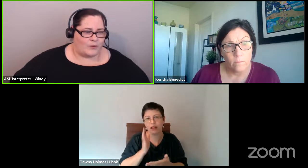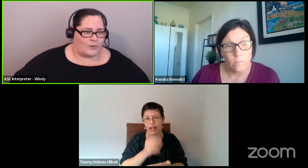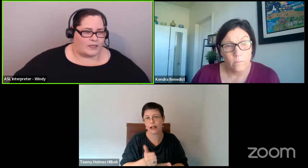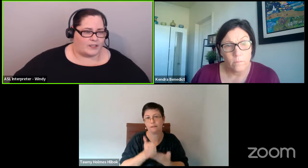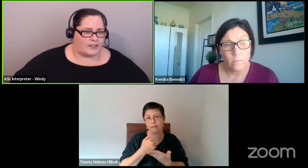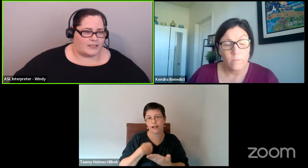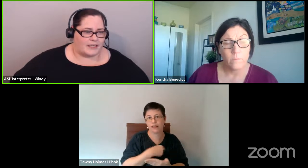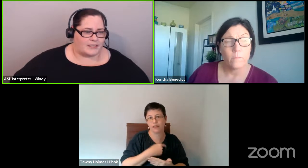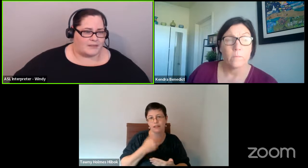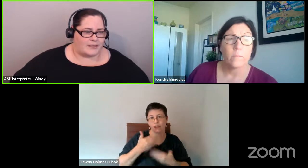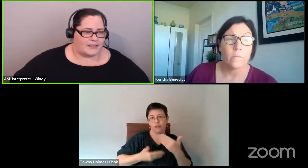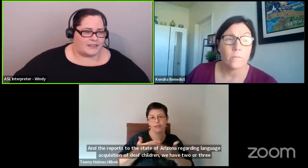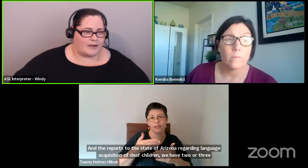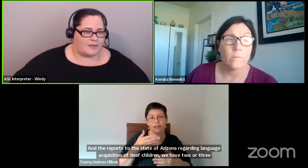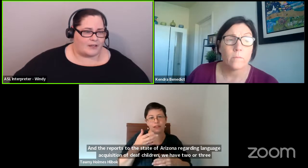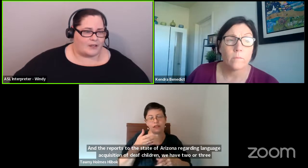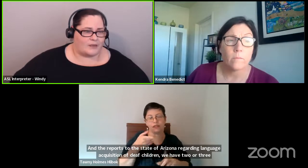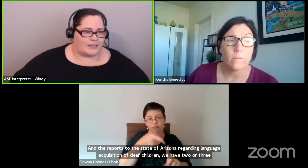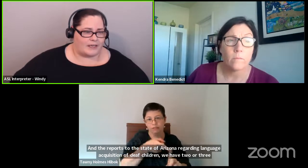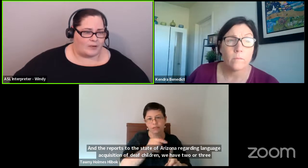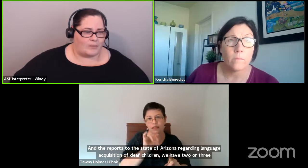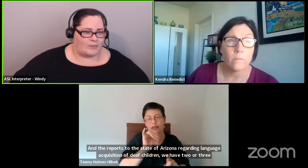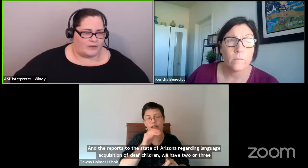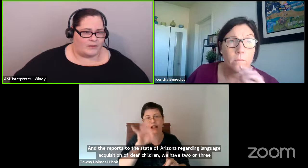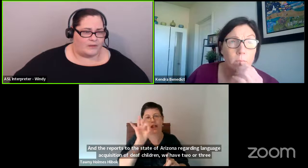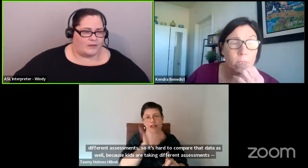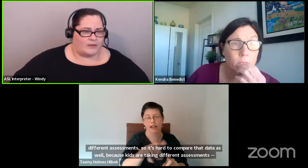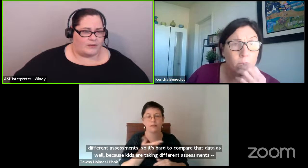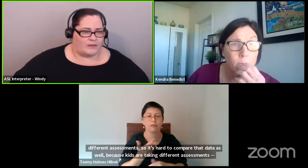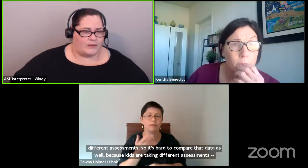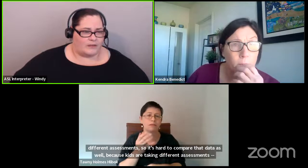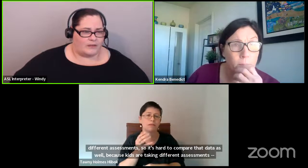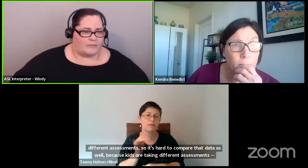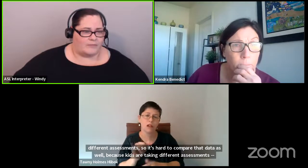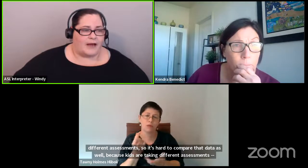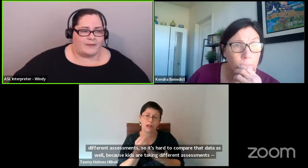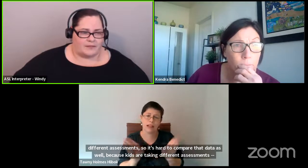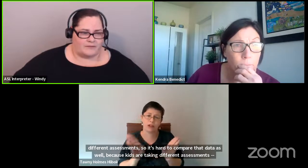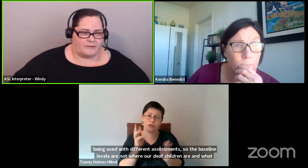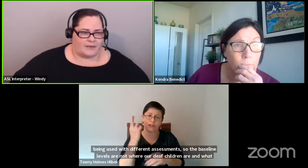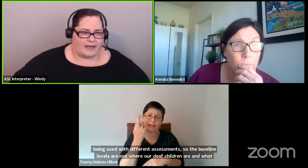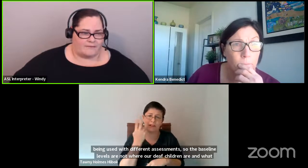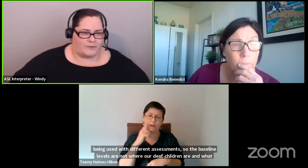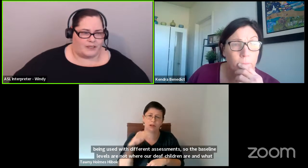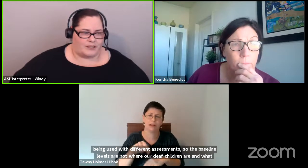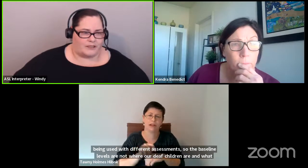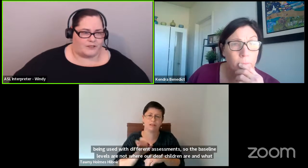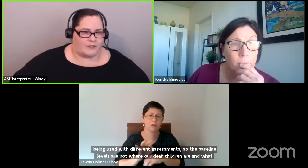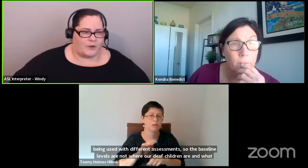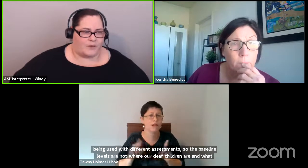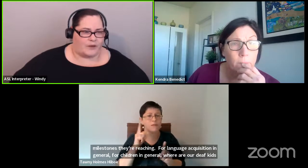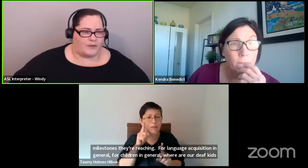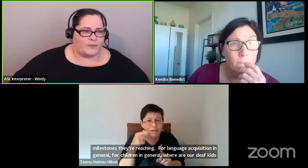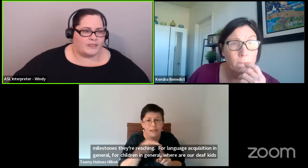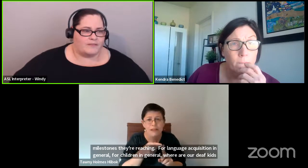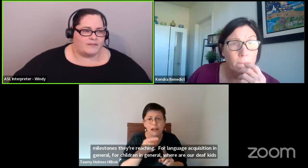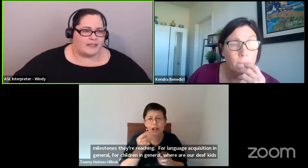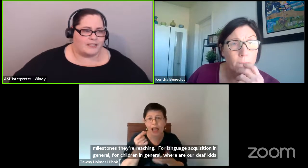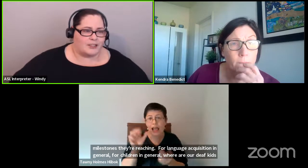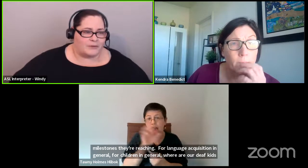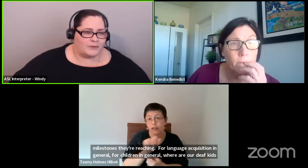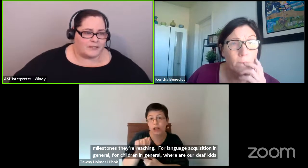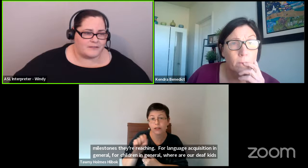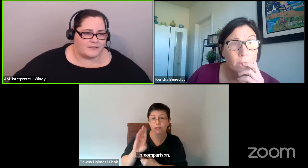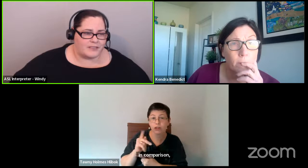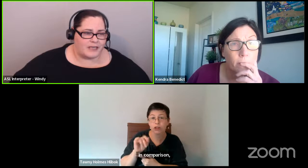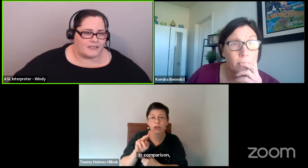need to know which assessments are being used to help find that information. So the reason, that's